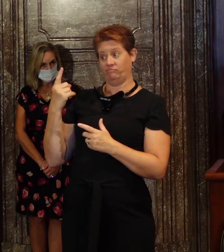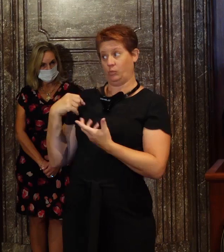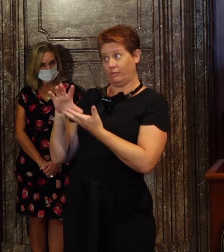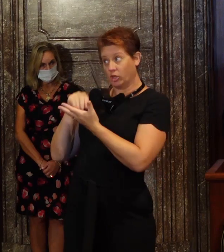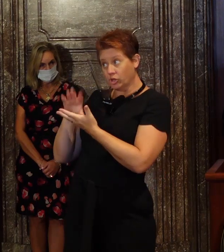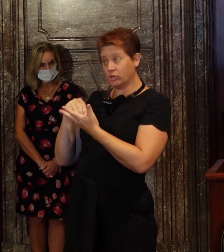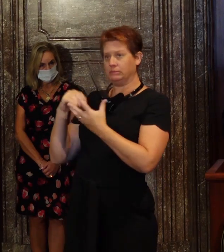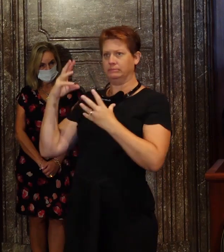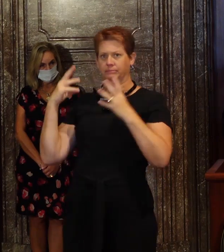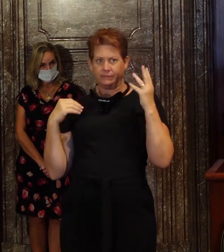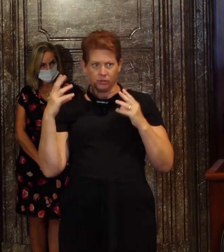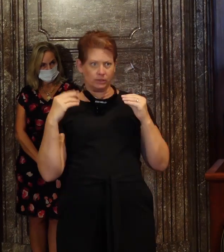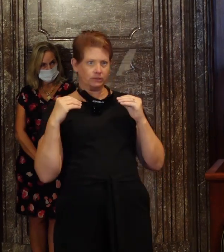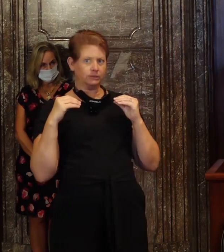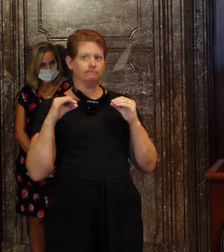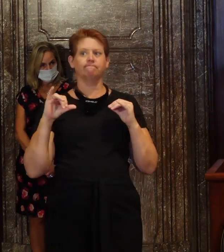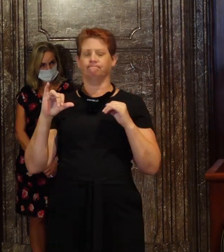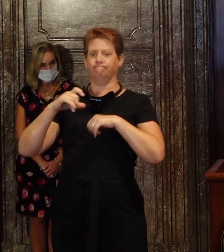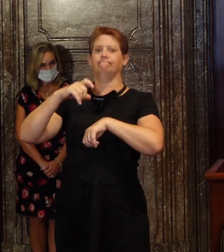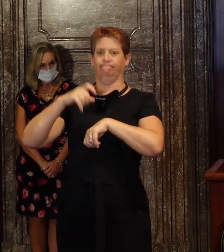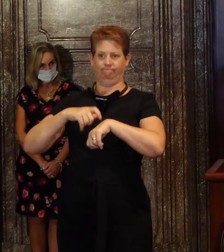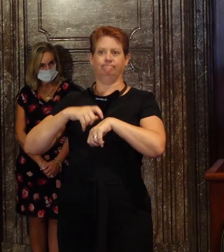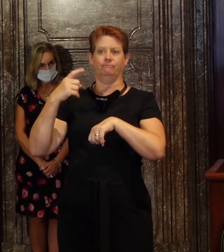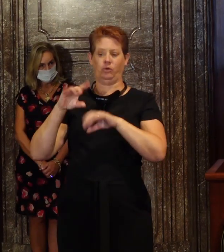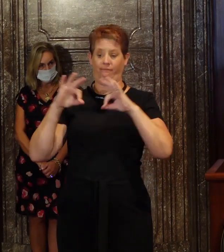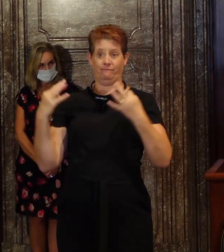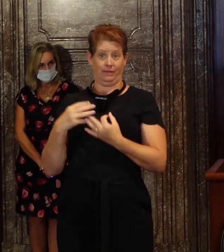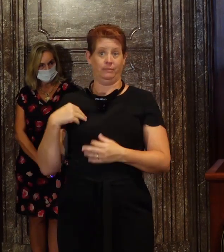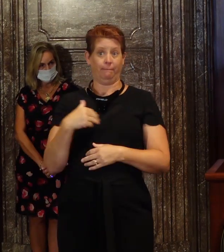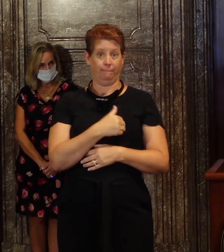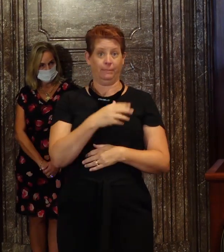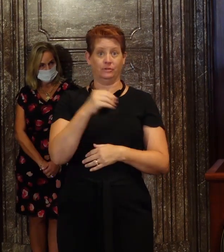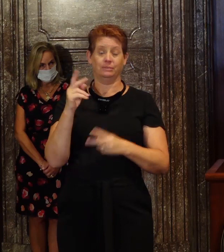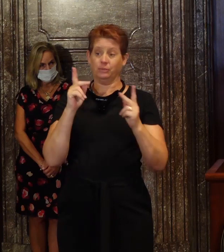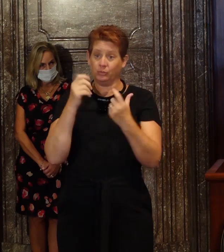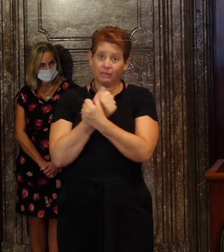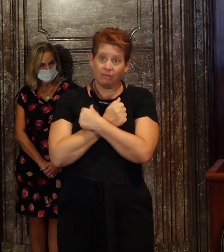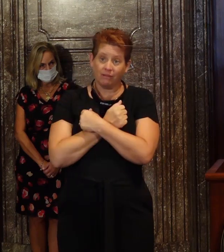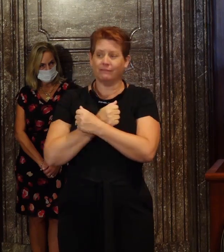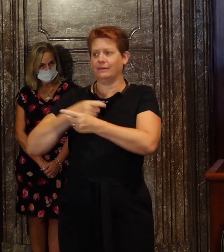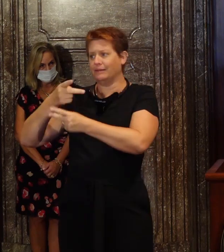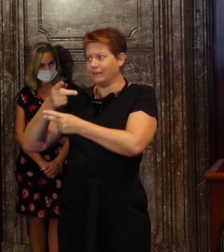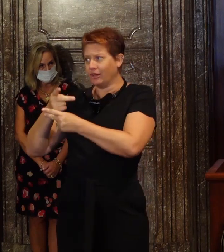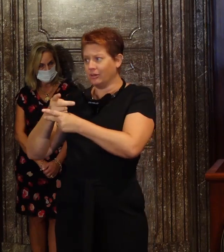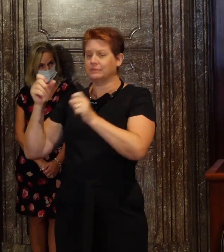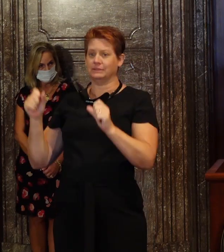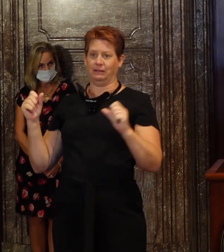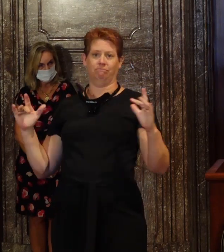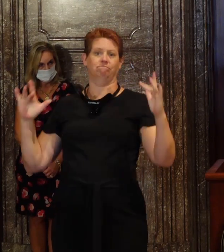we've experienced, to reunite our family members, loved ones, and caregivers